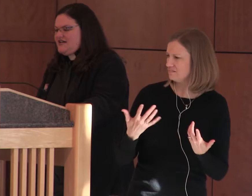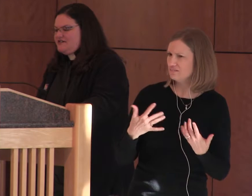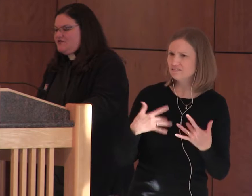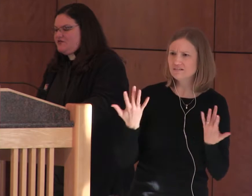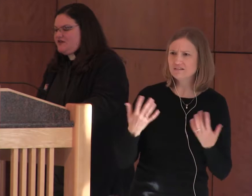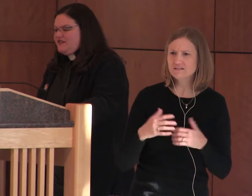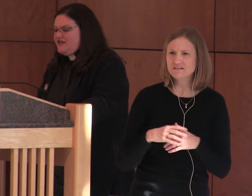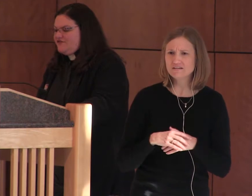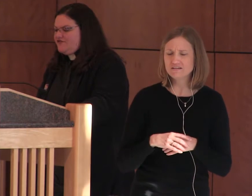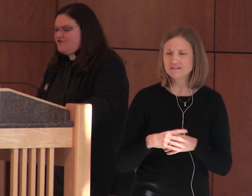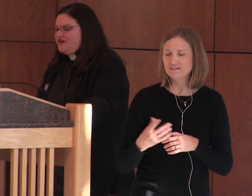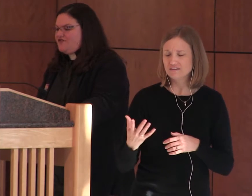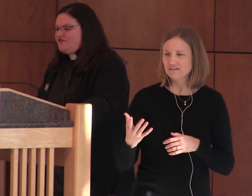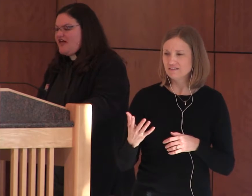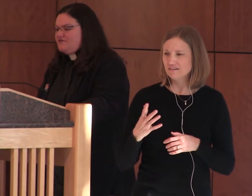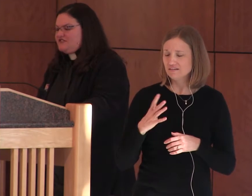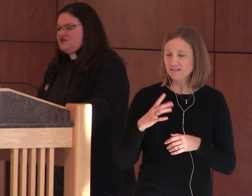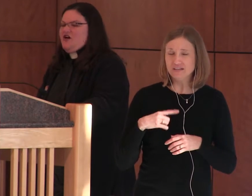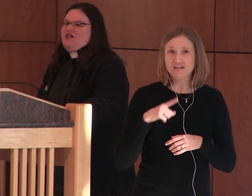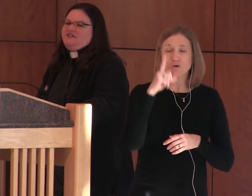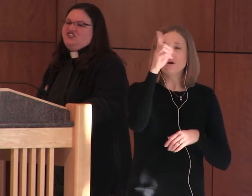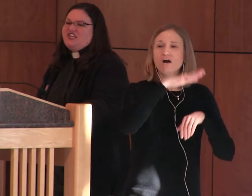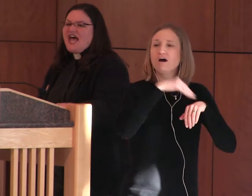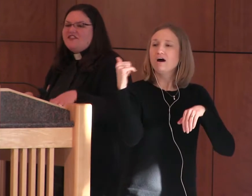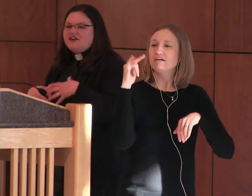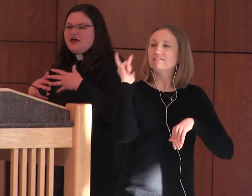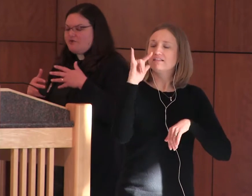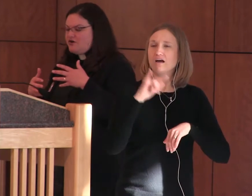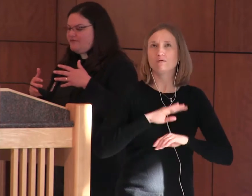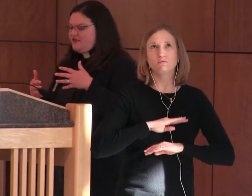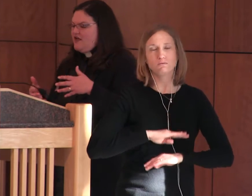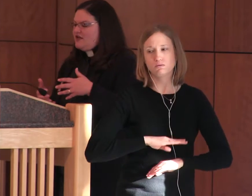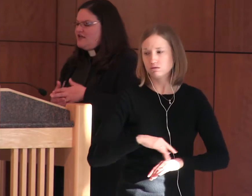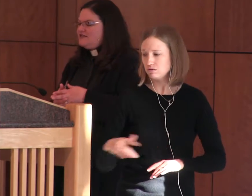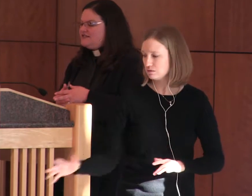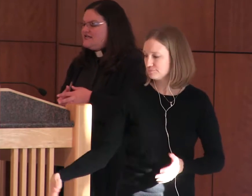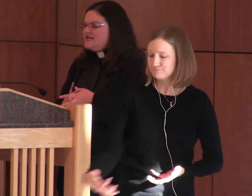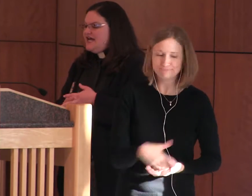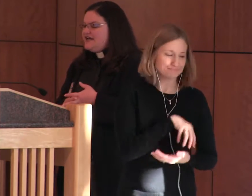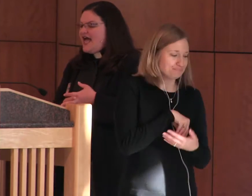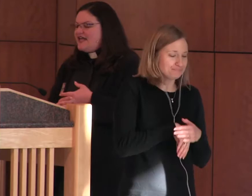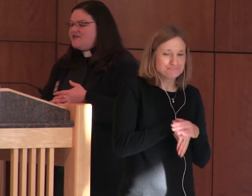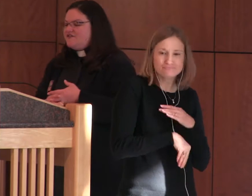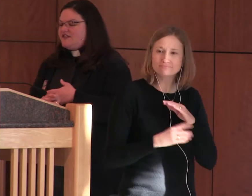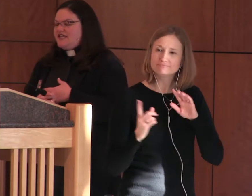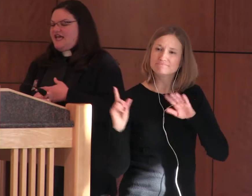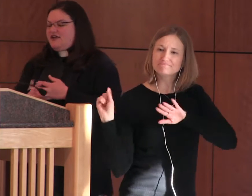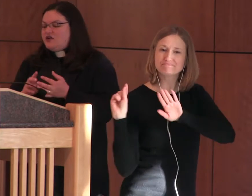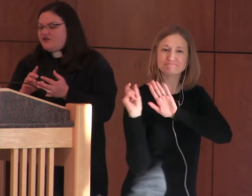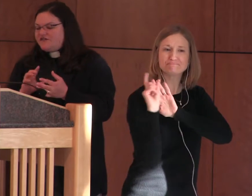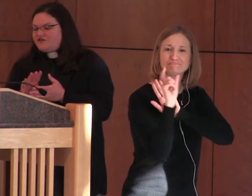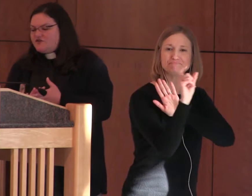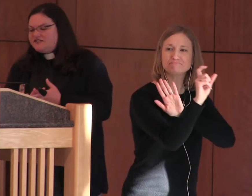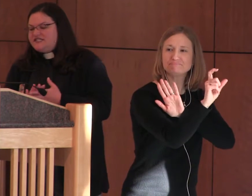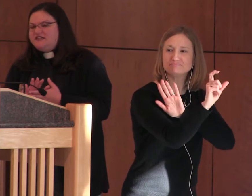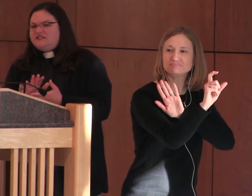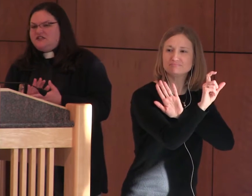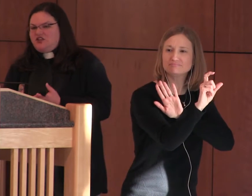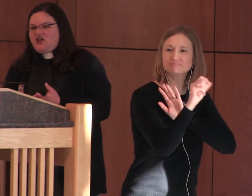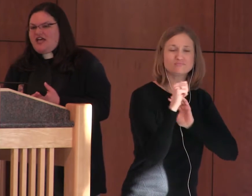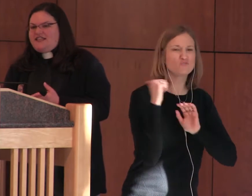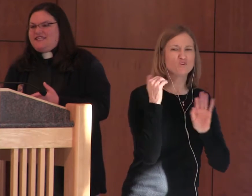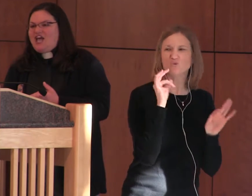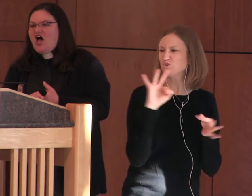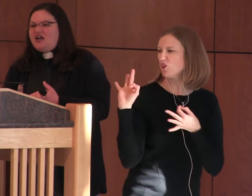She sighs with relief when her flight was called. She gathered up her belongings and headed for the gate, refusing